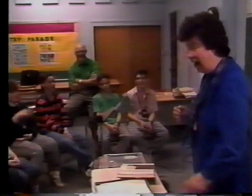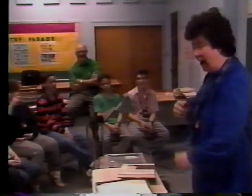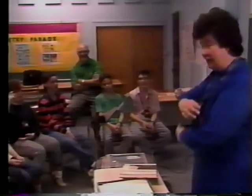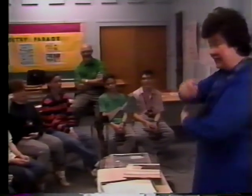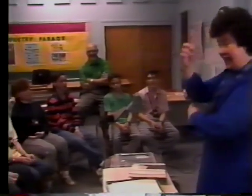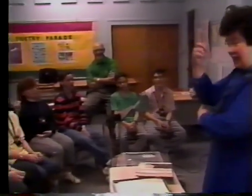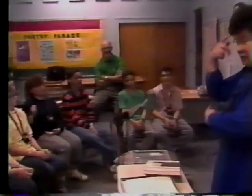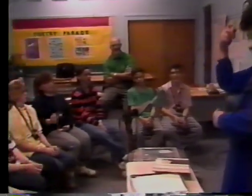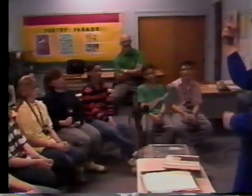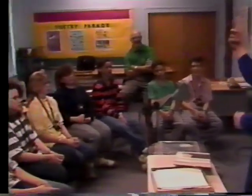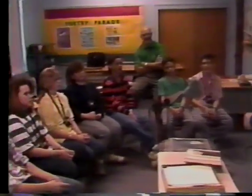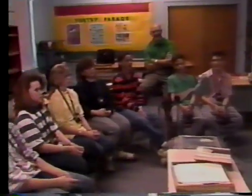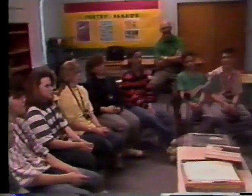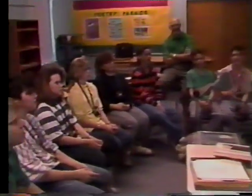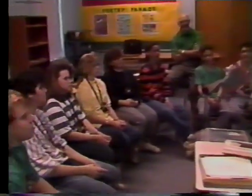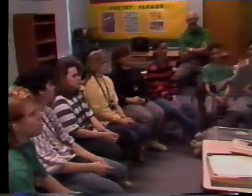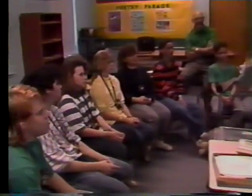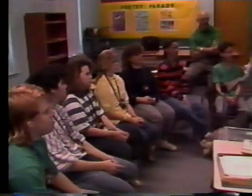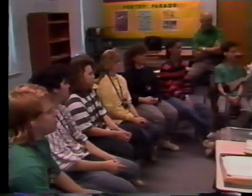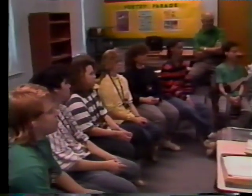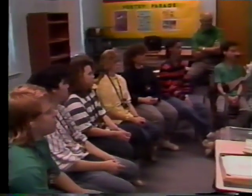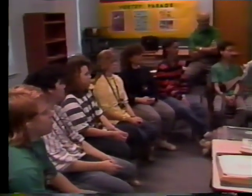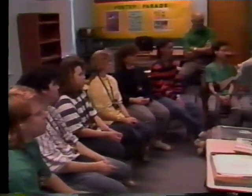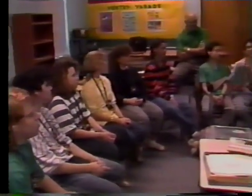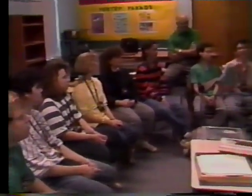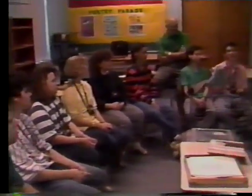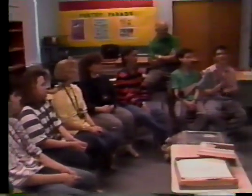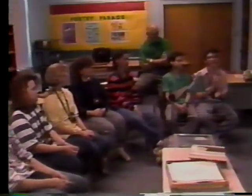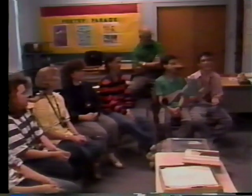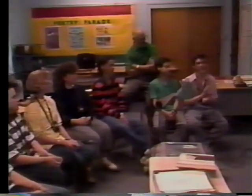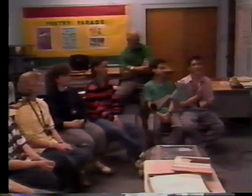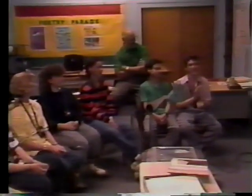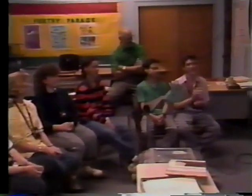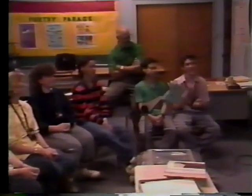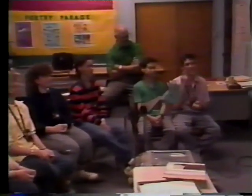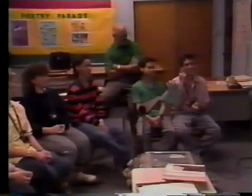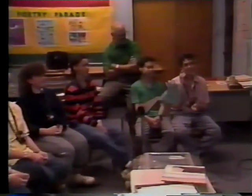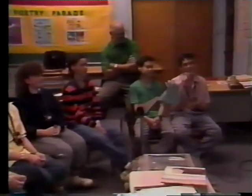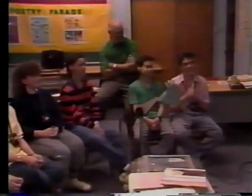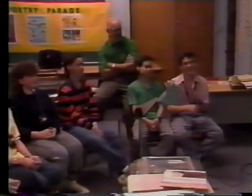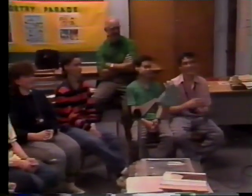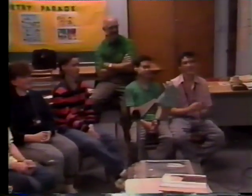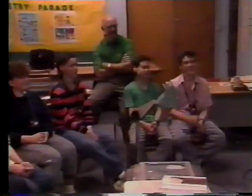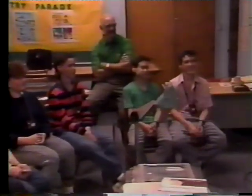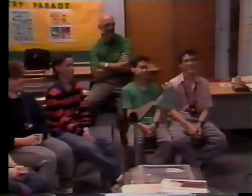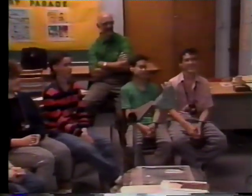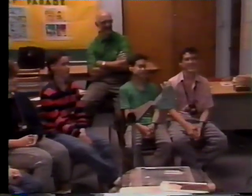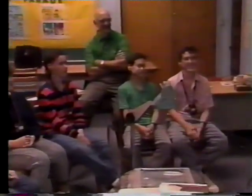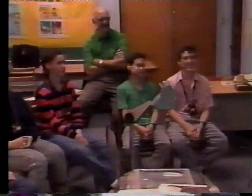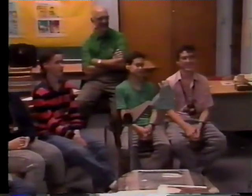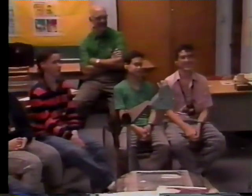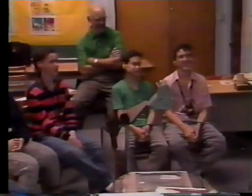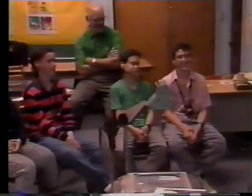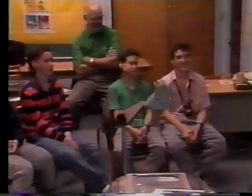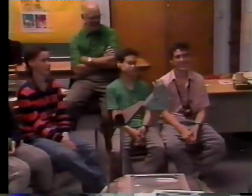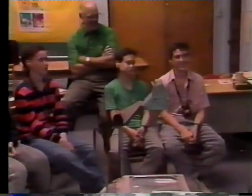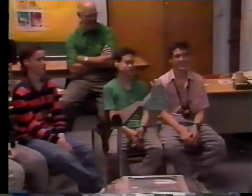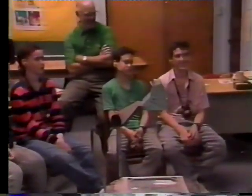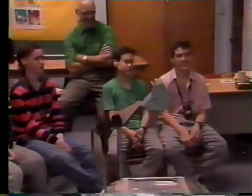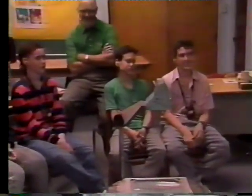of daydreaming? Ron? You dreamed that there would be no school?